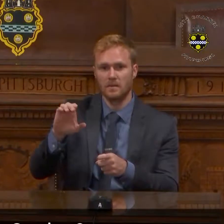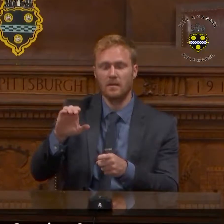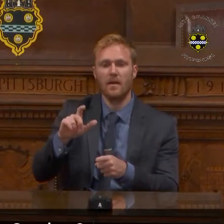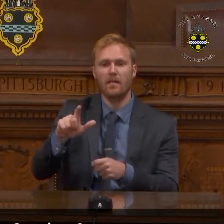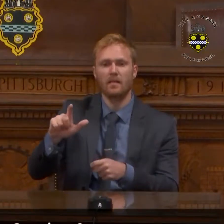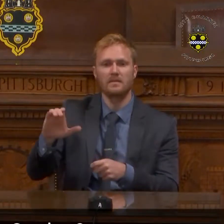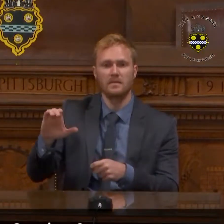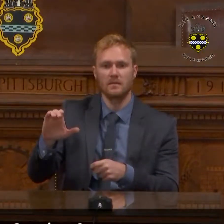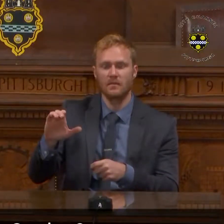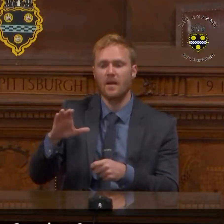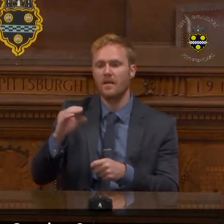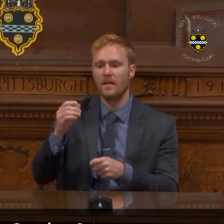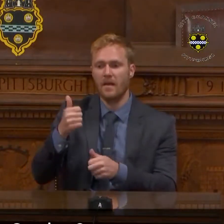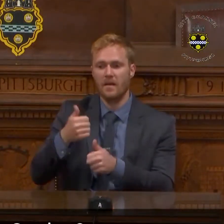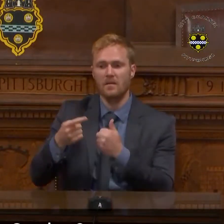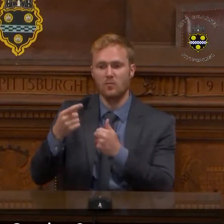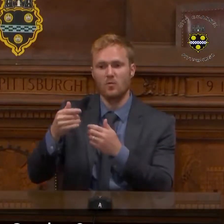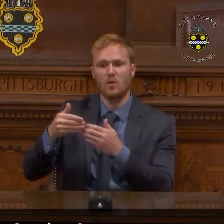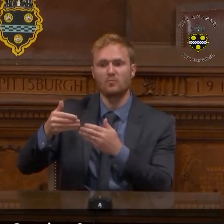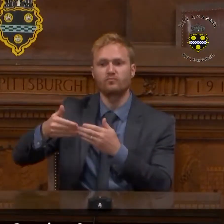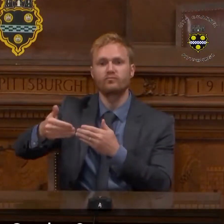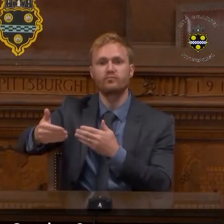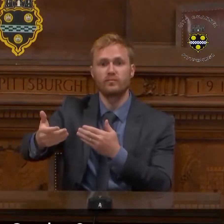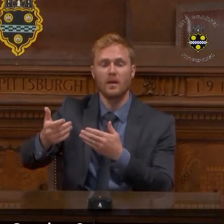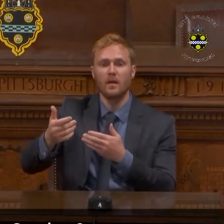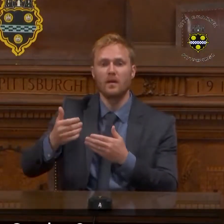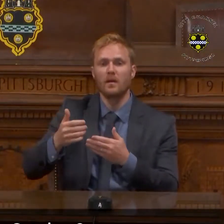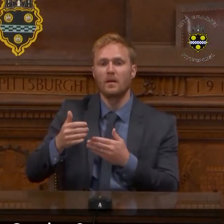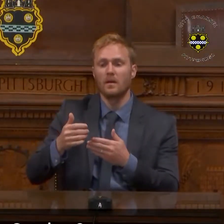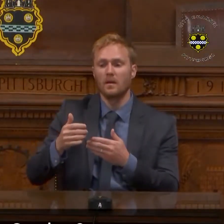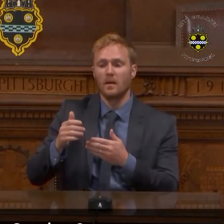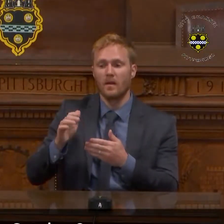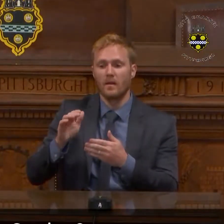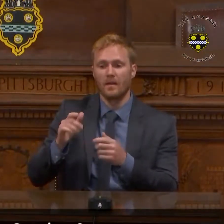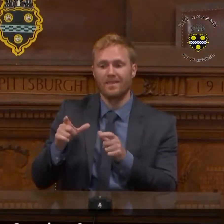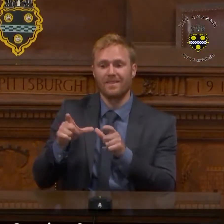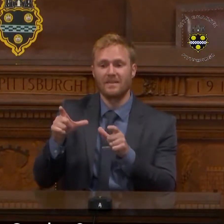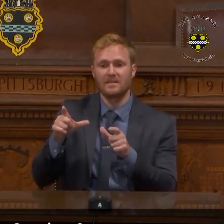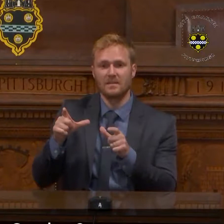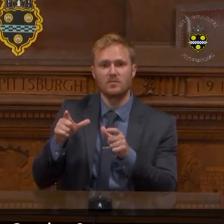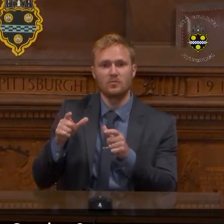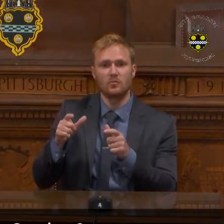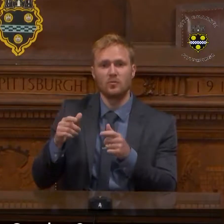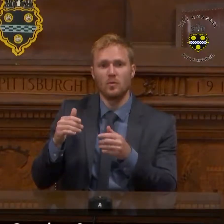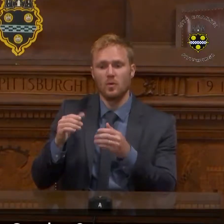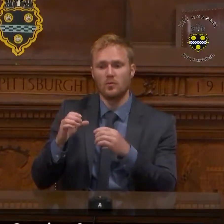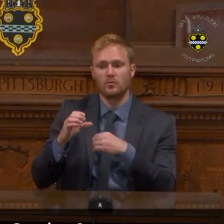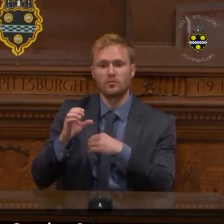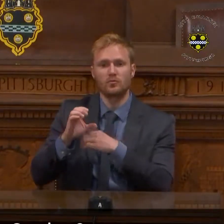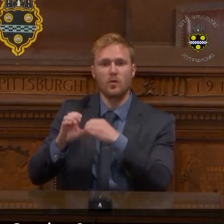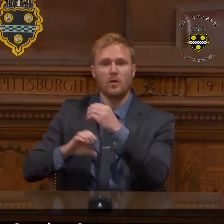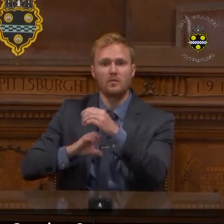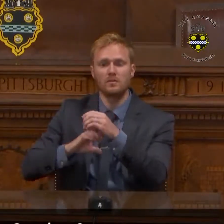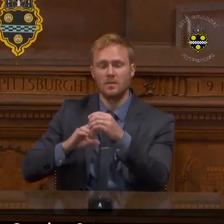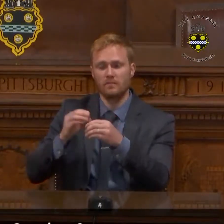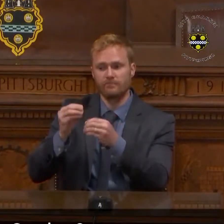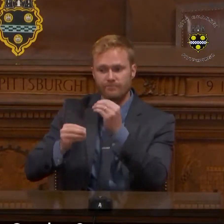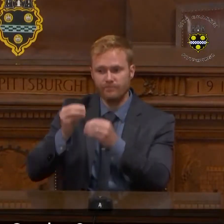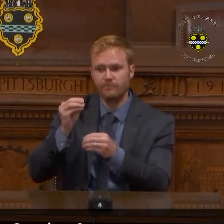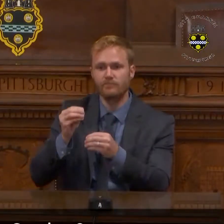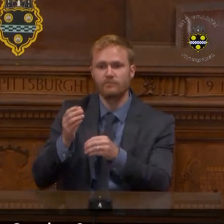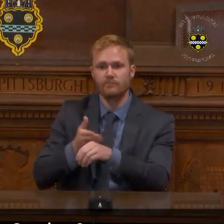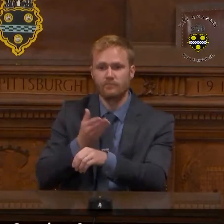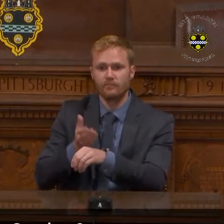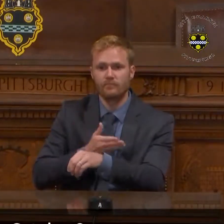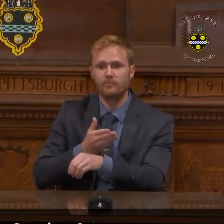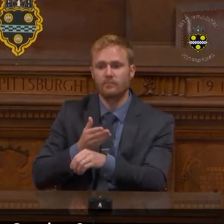their successors and assigns, the privilege and license to construct, maintain, and use at their own